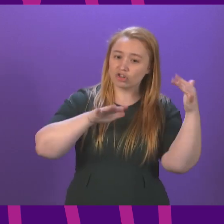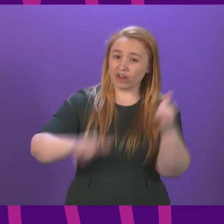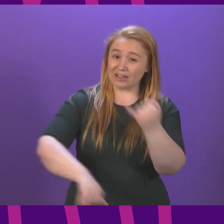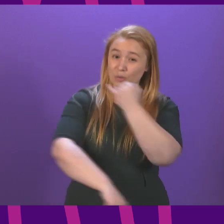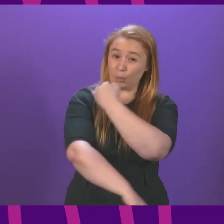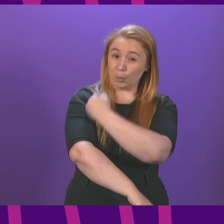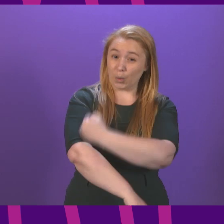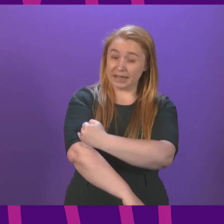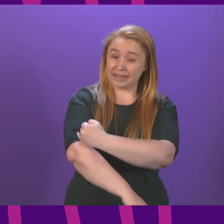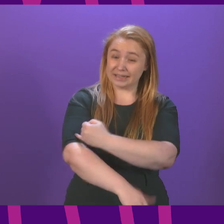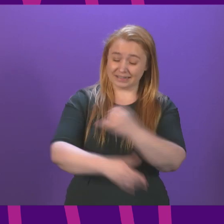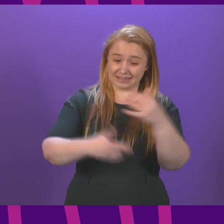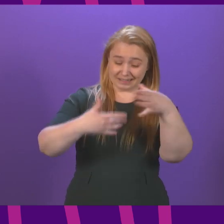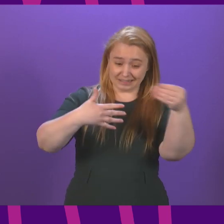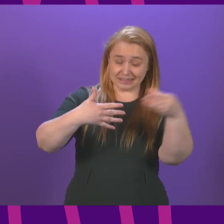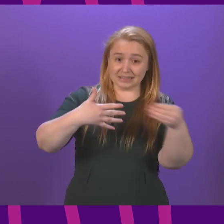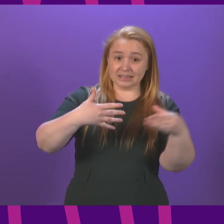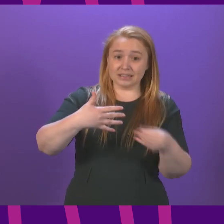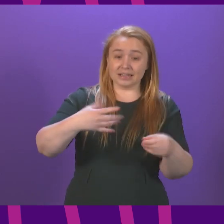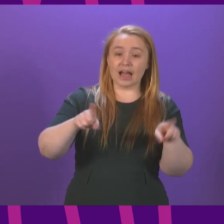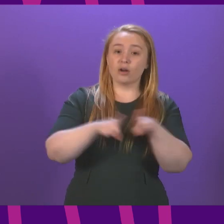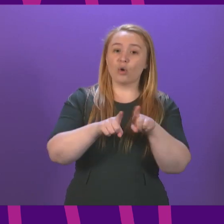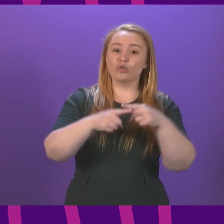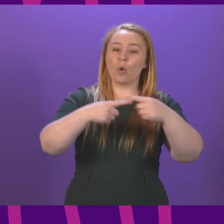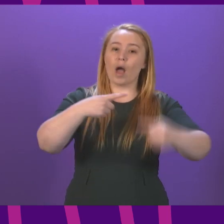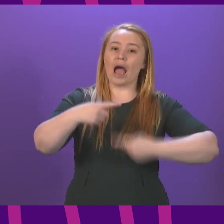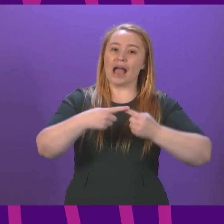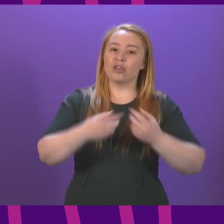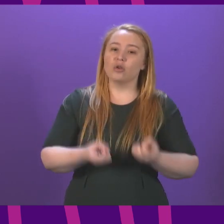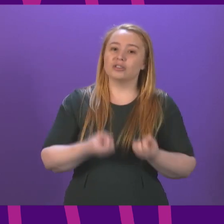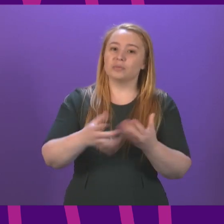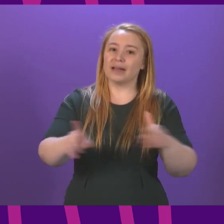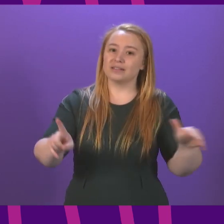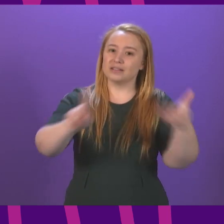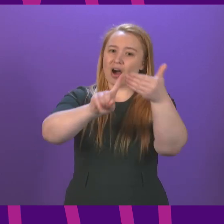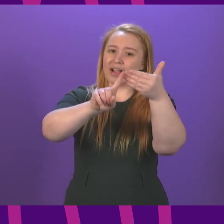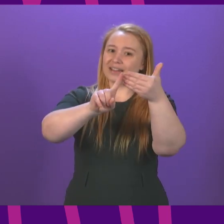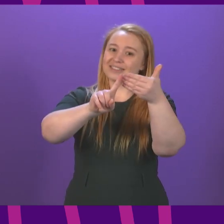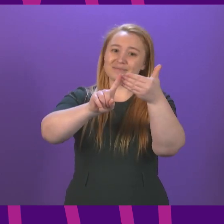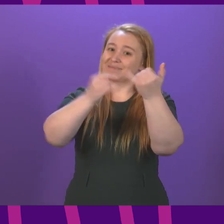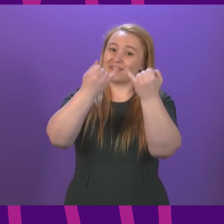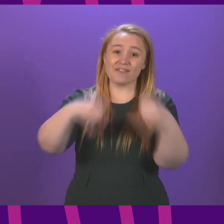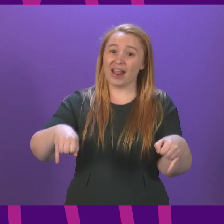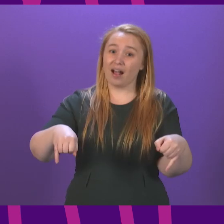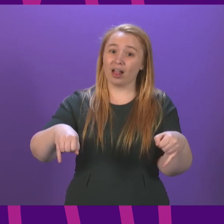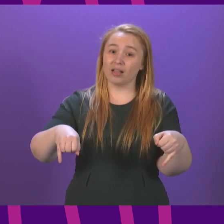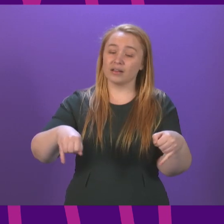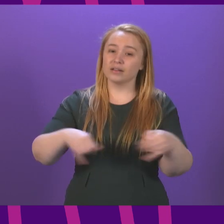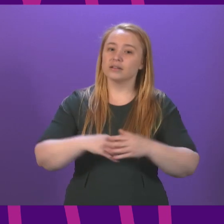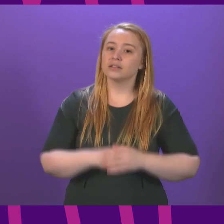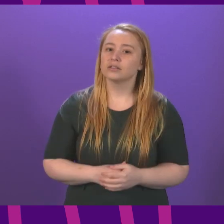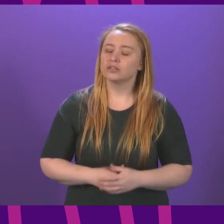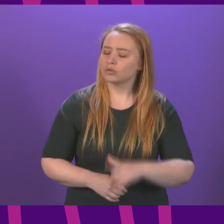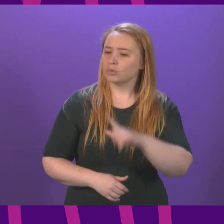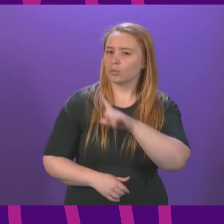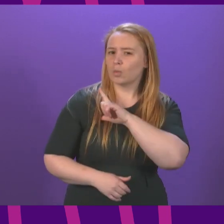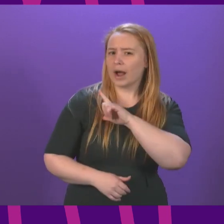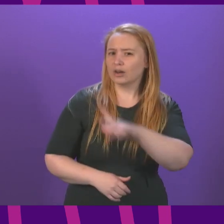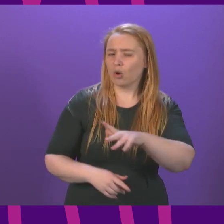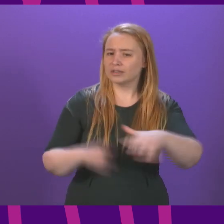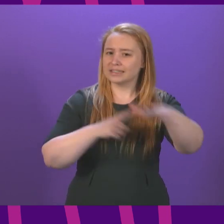and the failure to meet annual spending targets. Could the First Minister explain why the situation was not resolved,